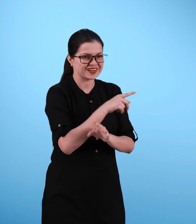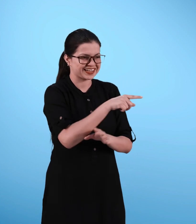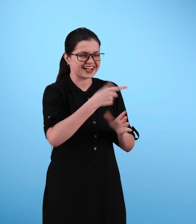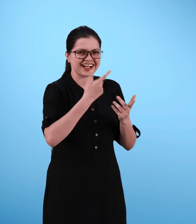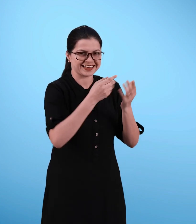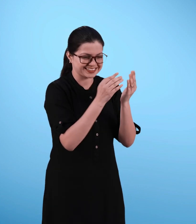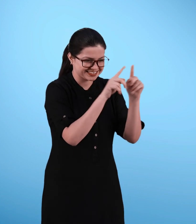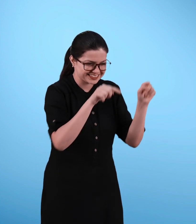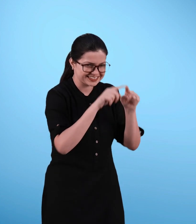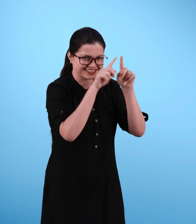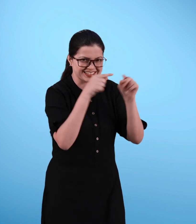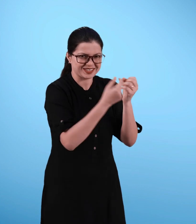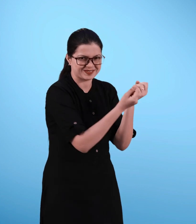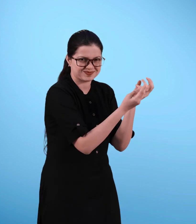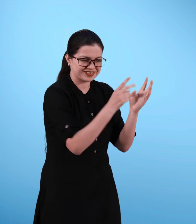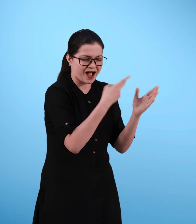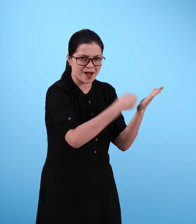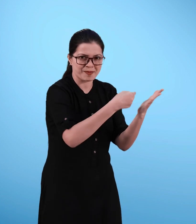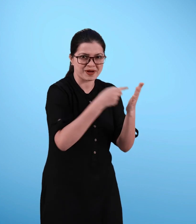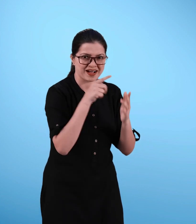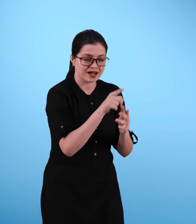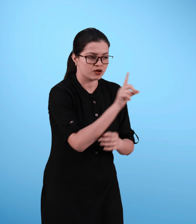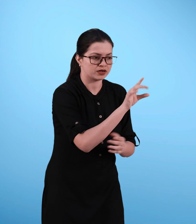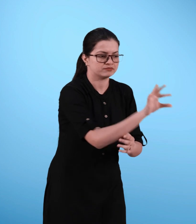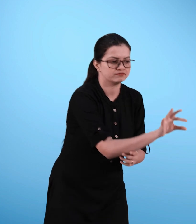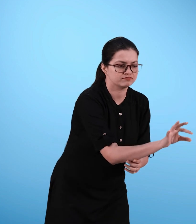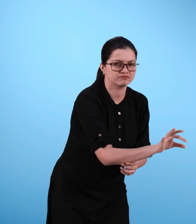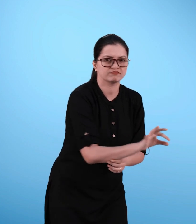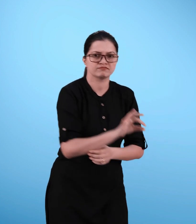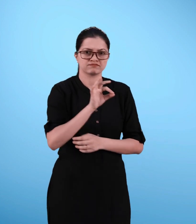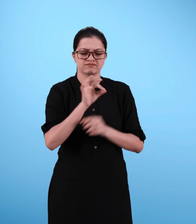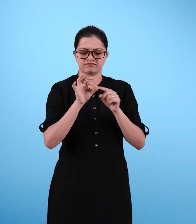of a piece of fabric.